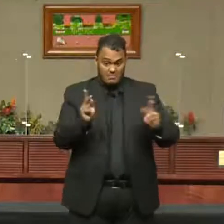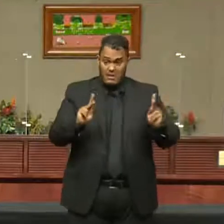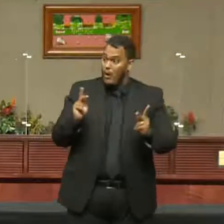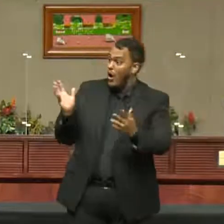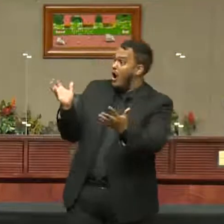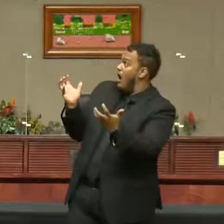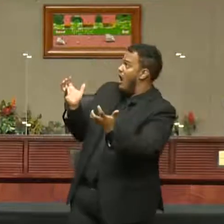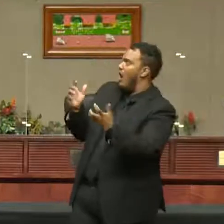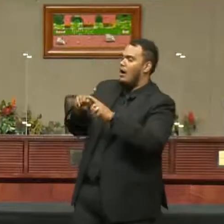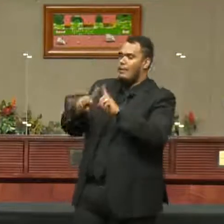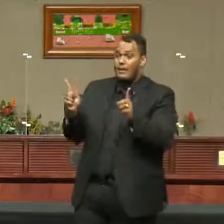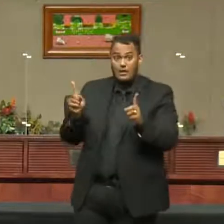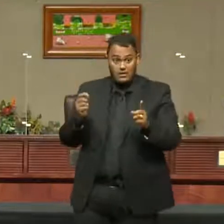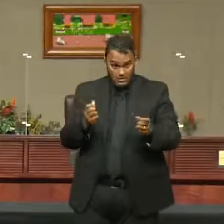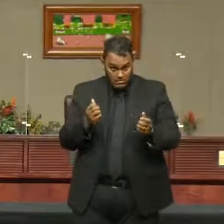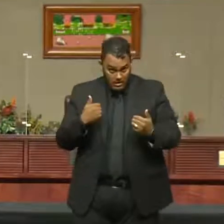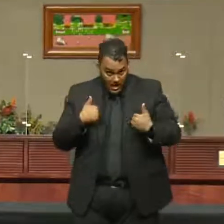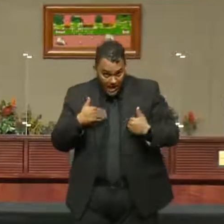So